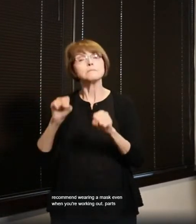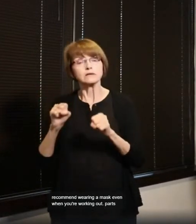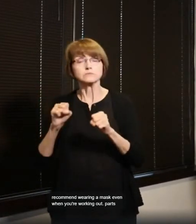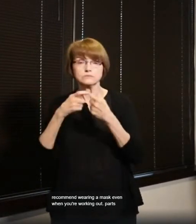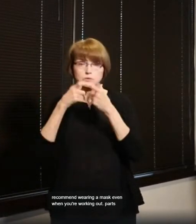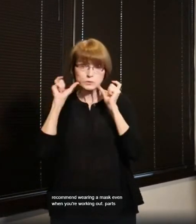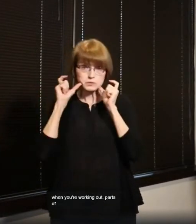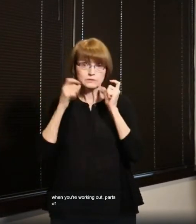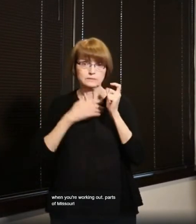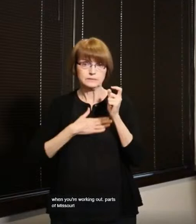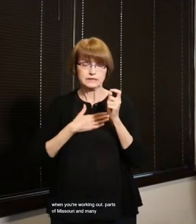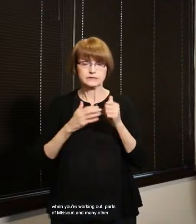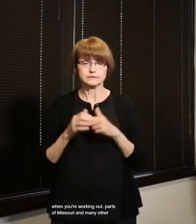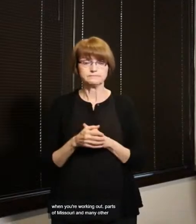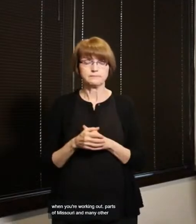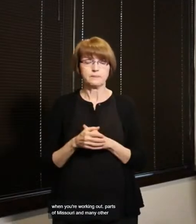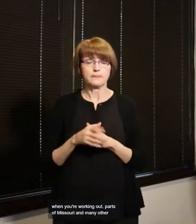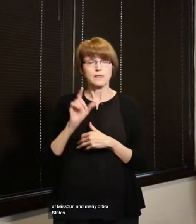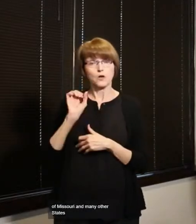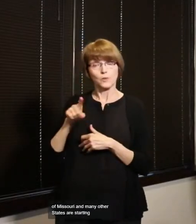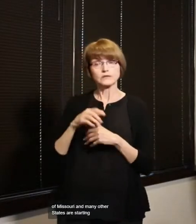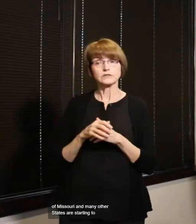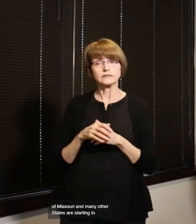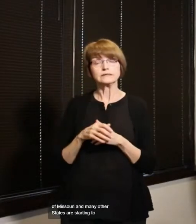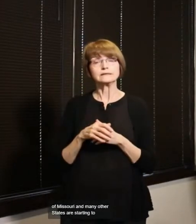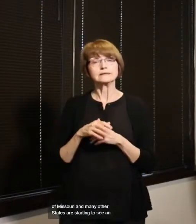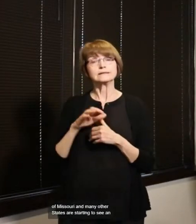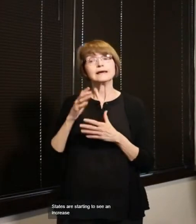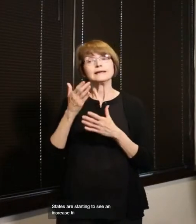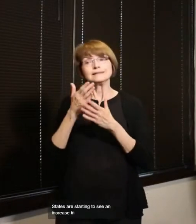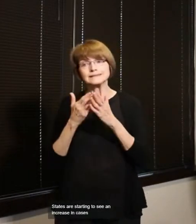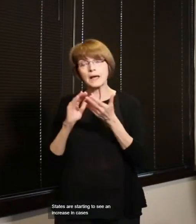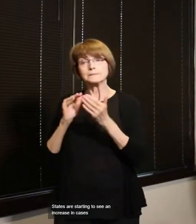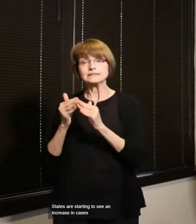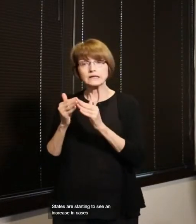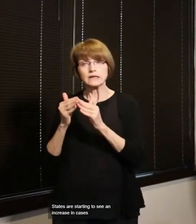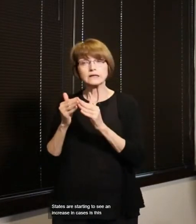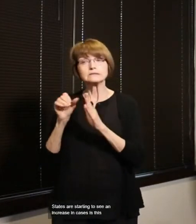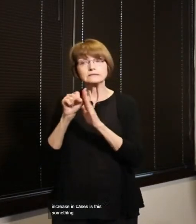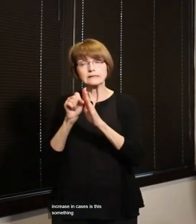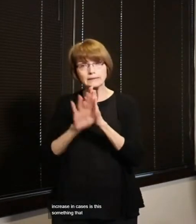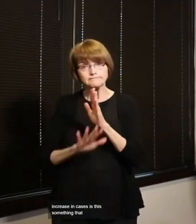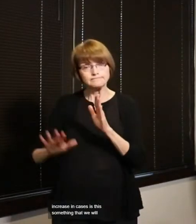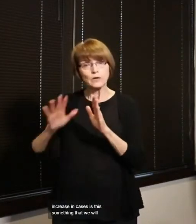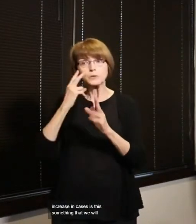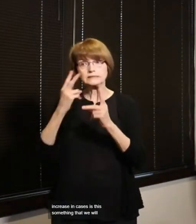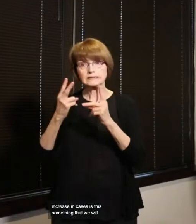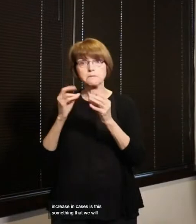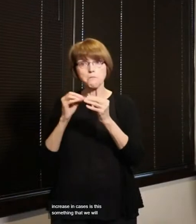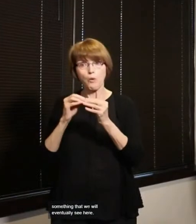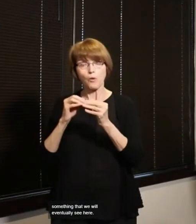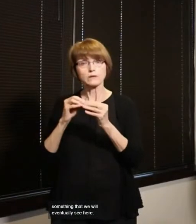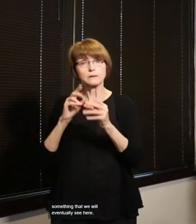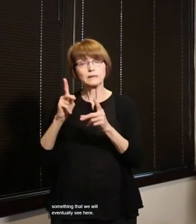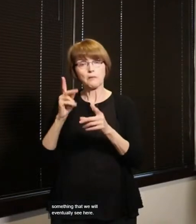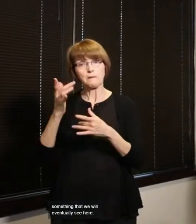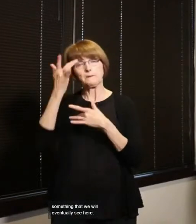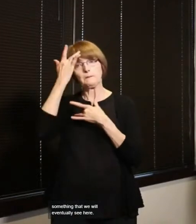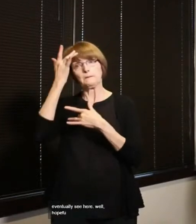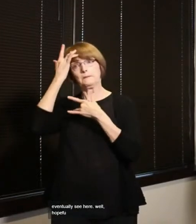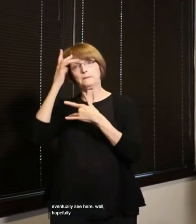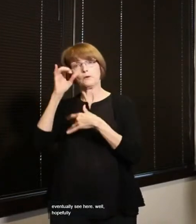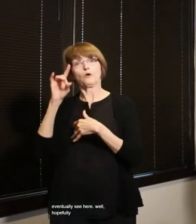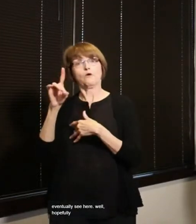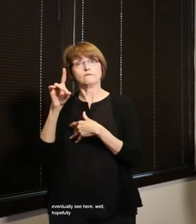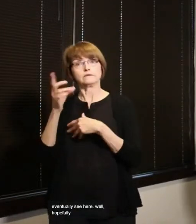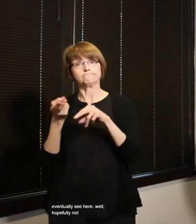Parts of Missouri and many other states are starting to see an increase in cases. Is this something that we will eventually see here? Well,